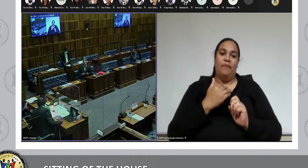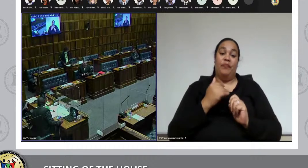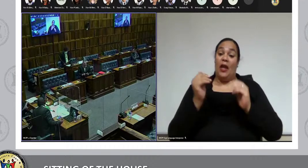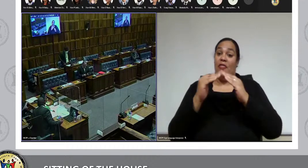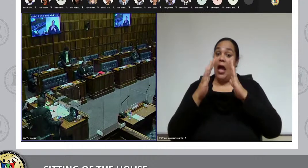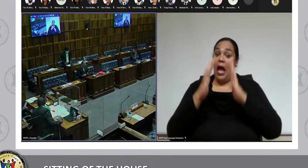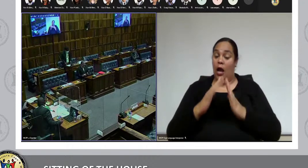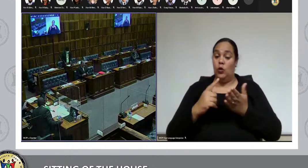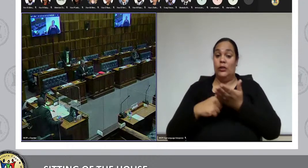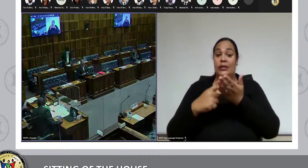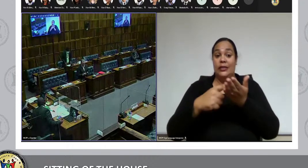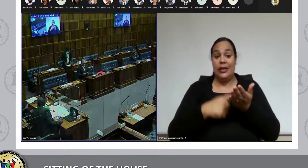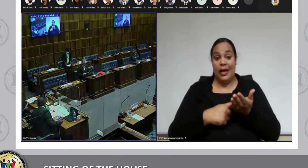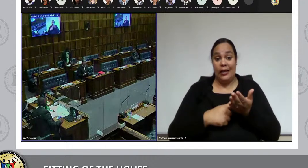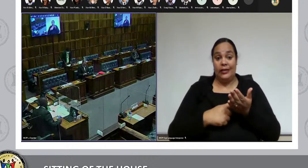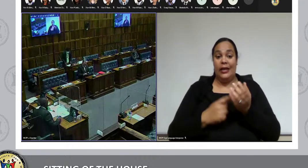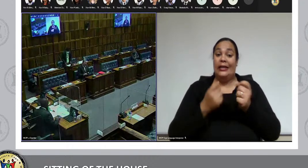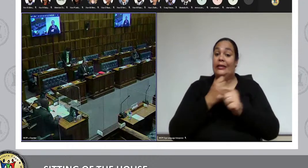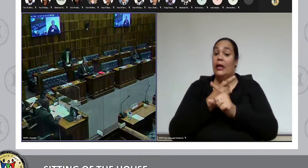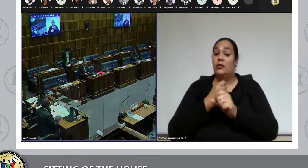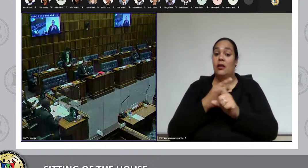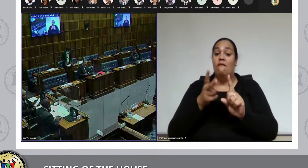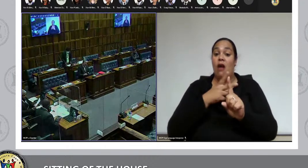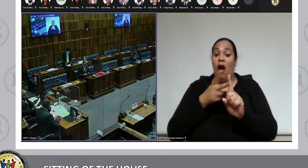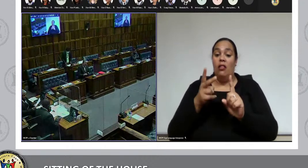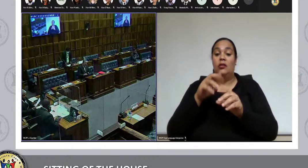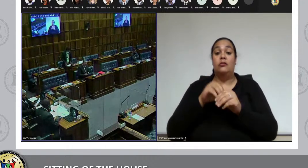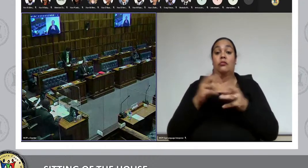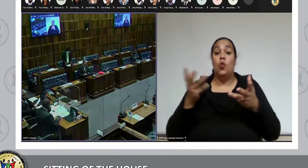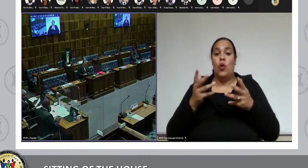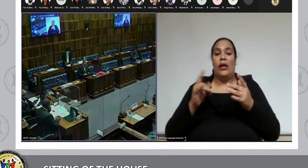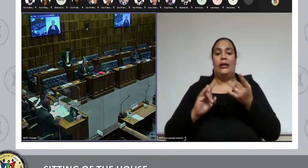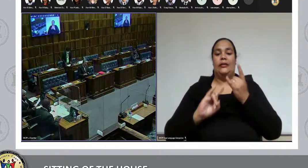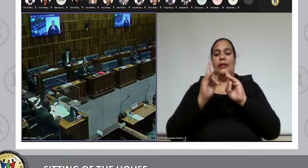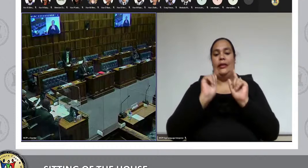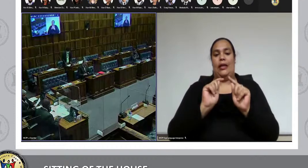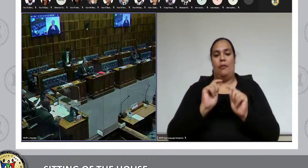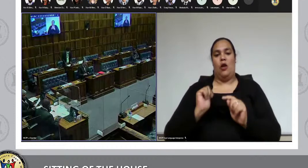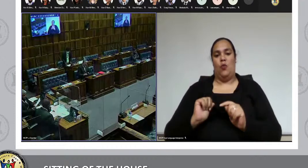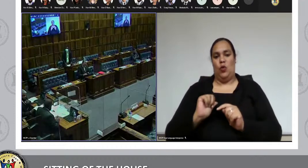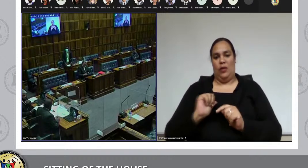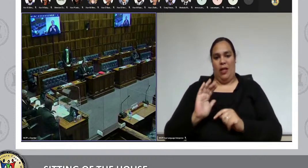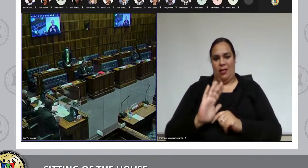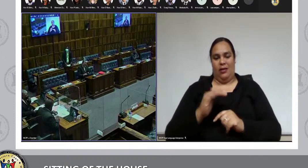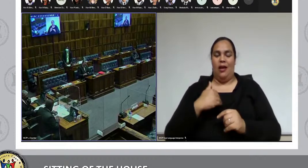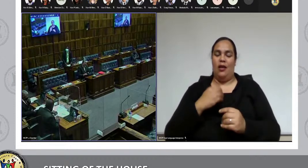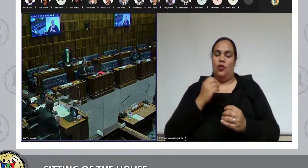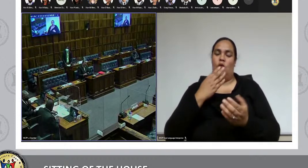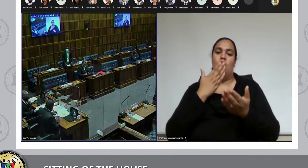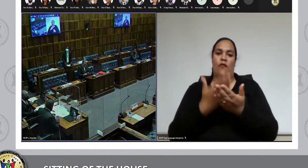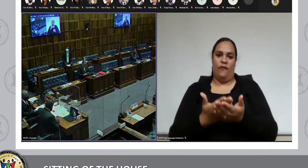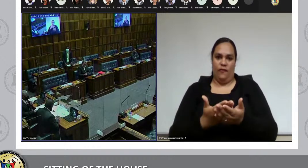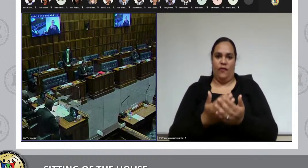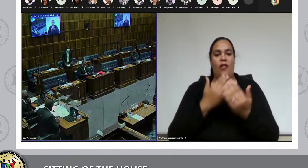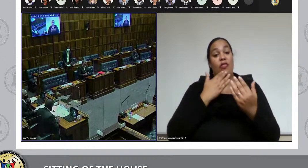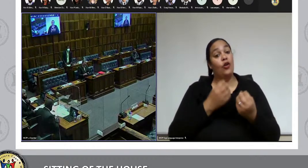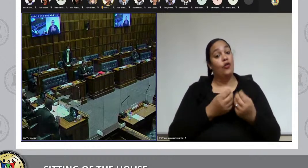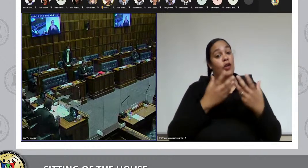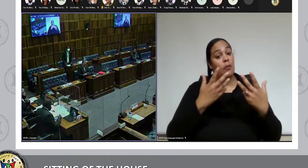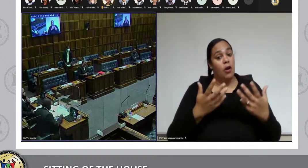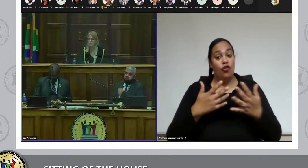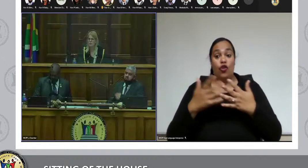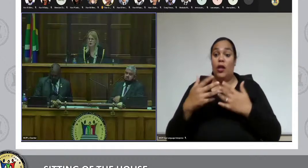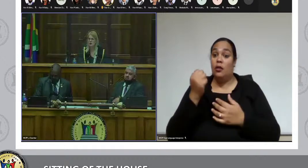House discussed the taxi violence in the city of Cape Town municipality. I so move. Thank you very much. Are